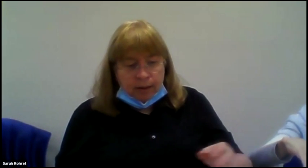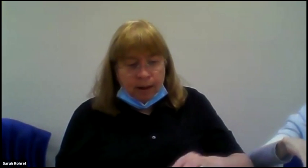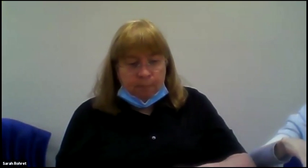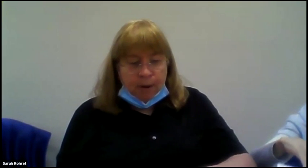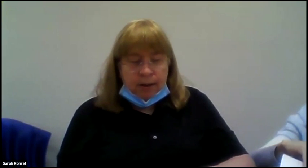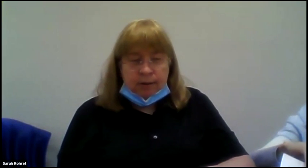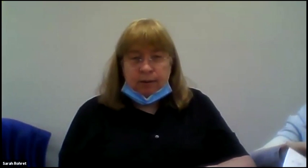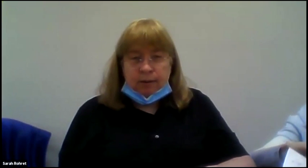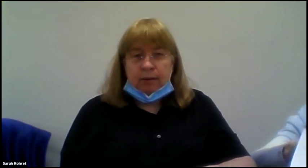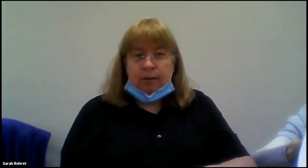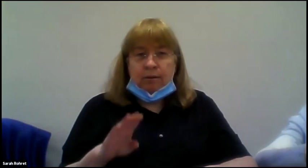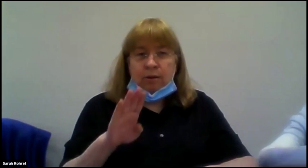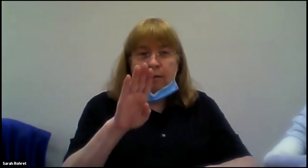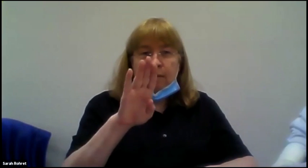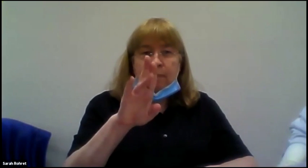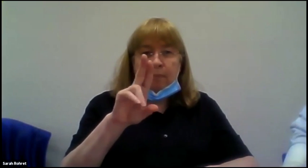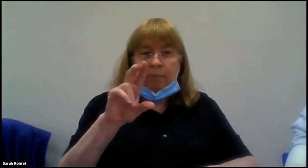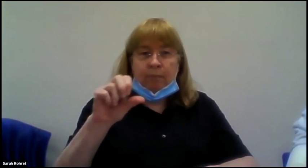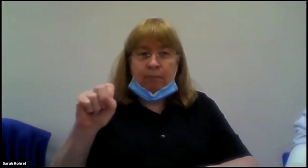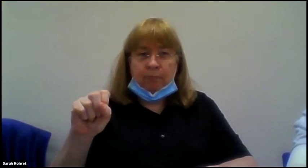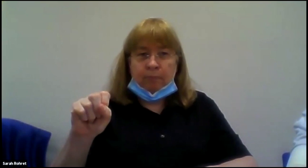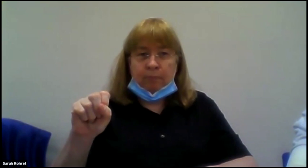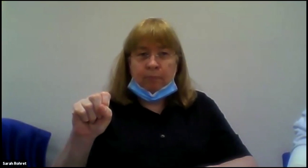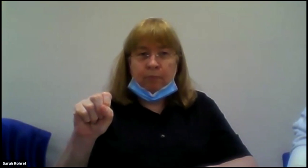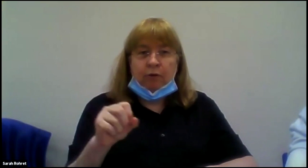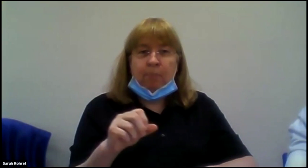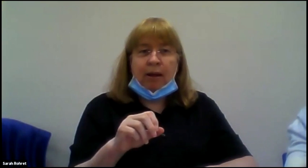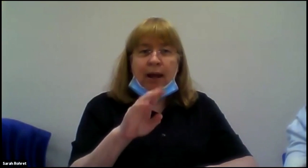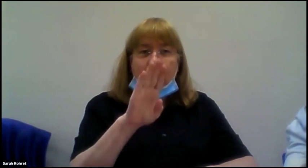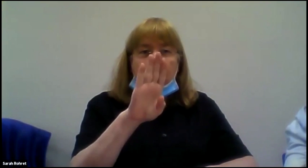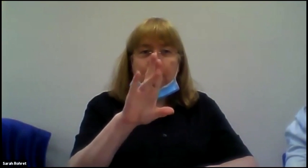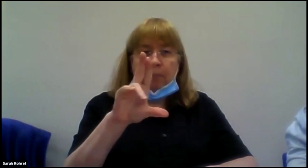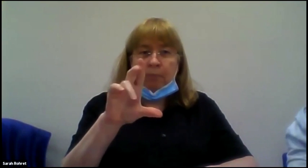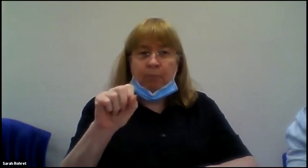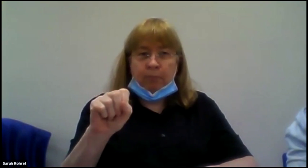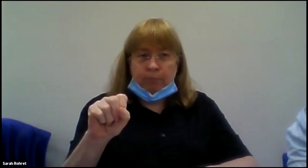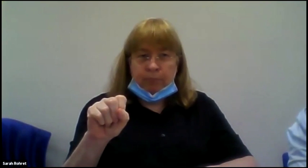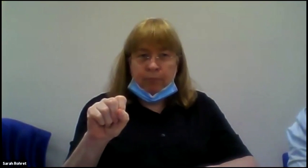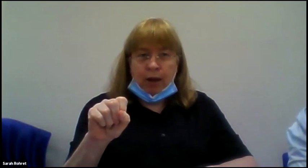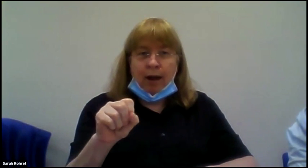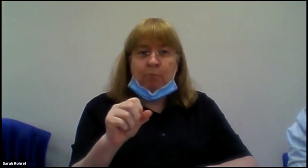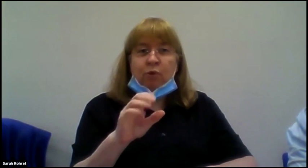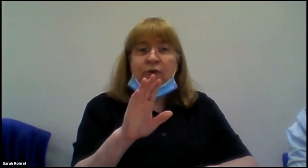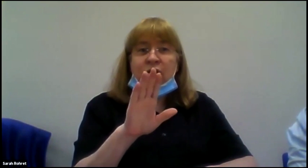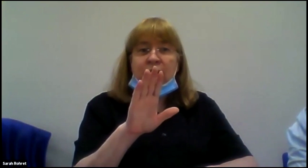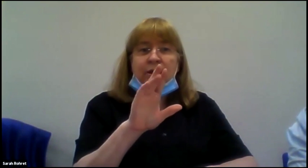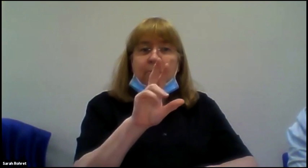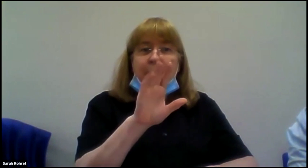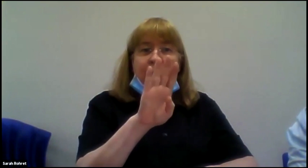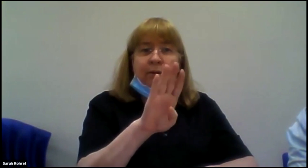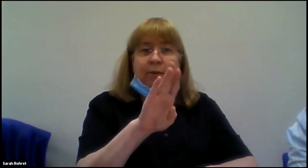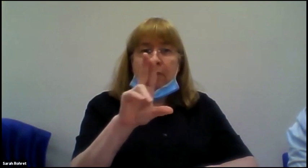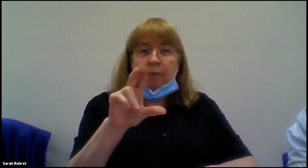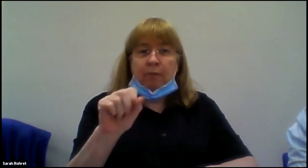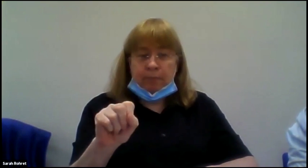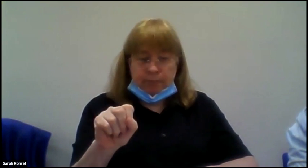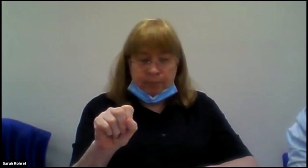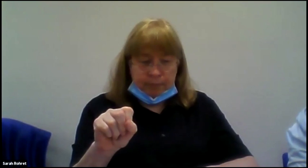Now bus is just, you spell it out. And I move it just a little bit.